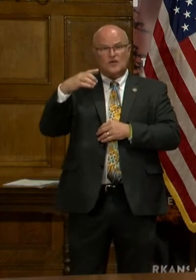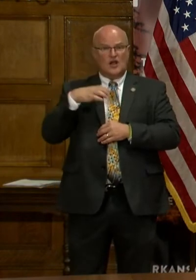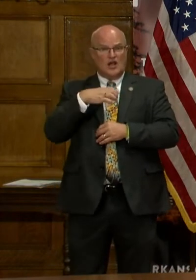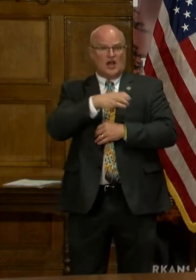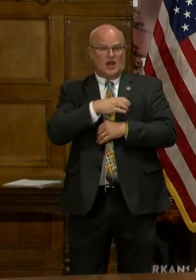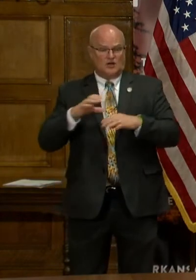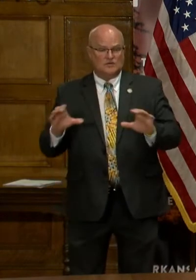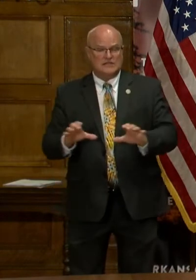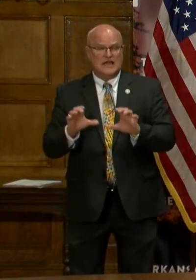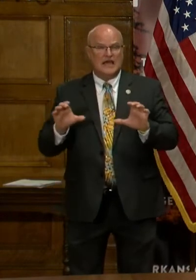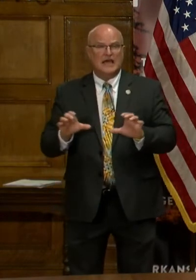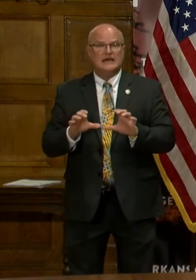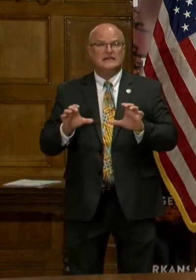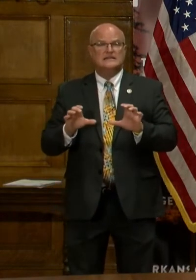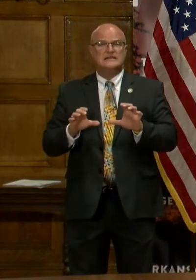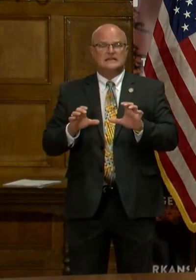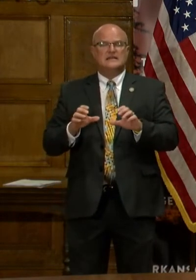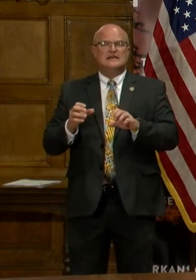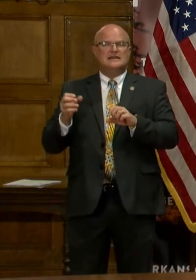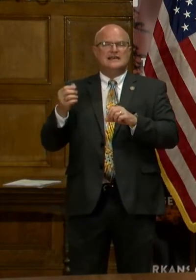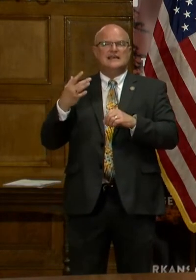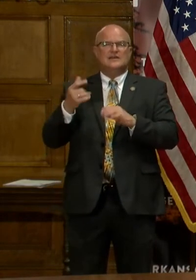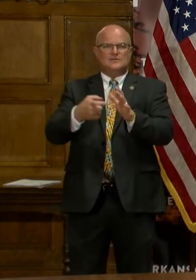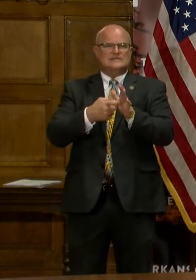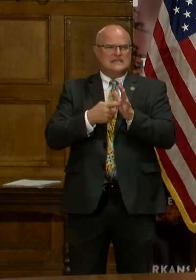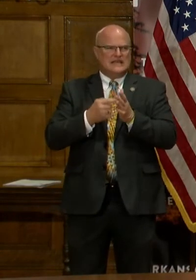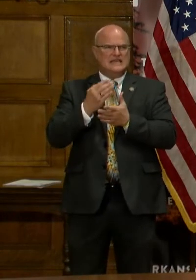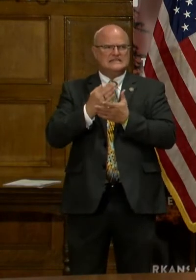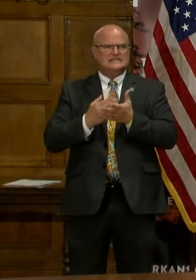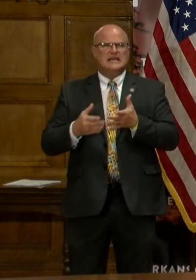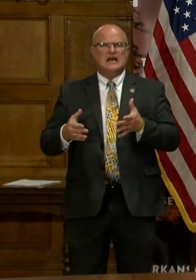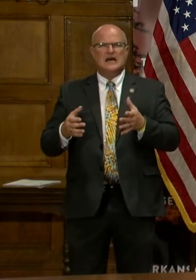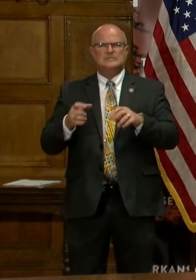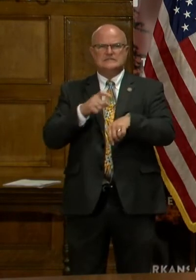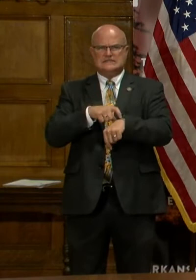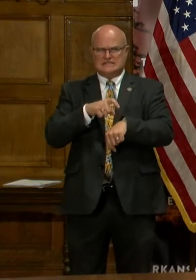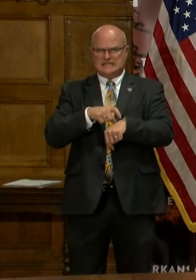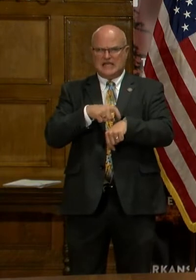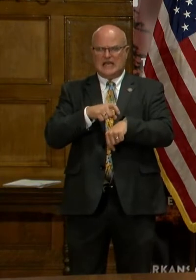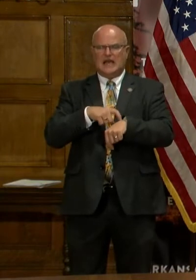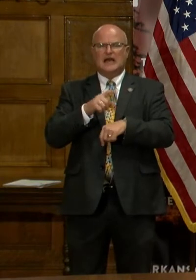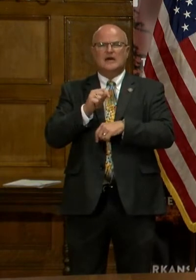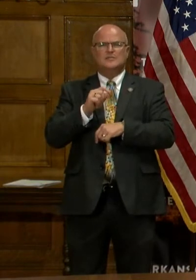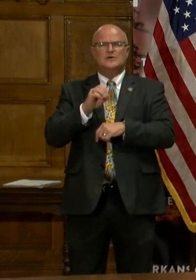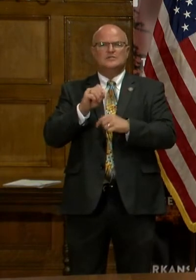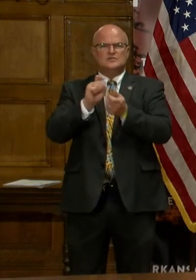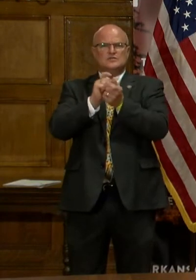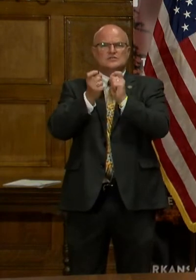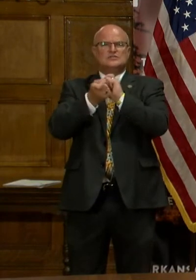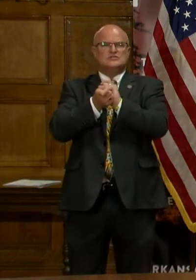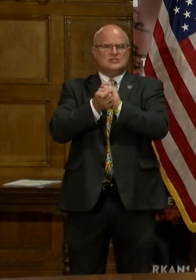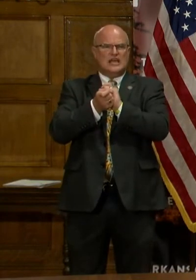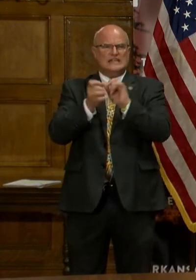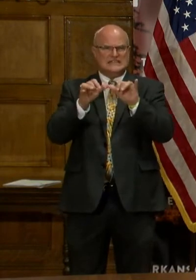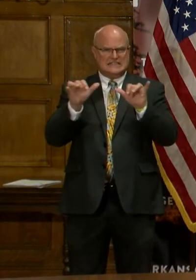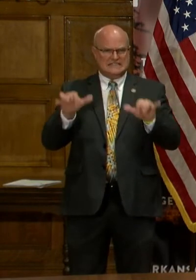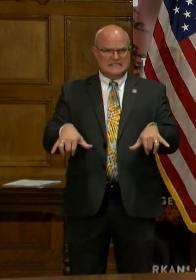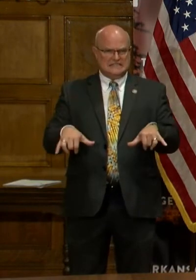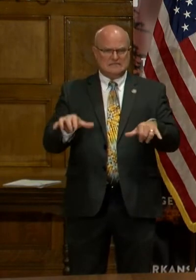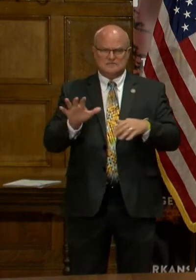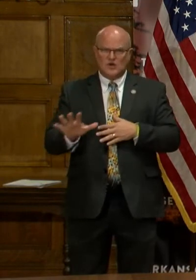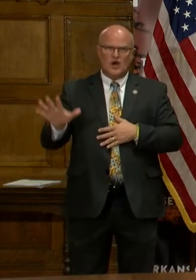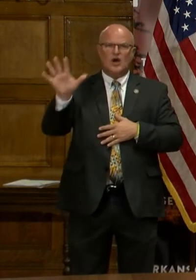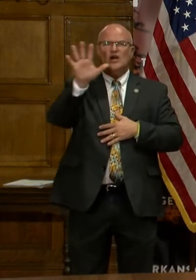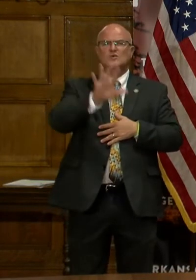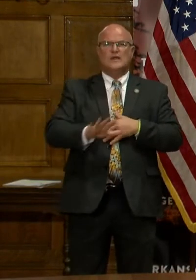Congress to act, because it would take for some significant amount of time to change the systems all